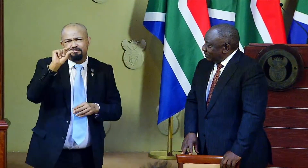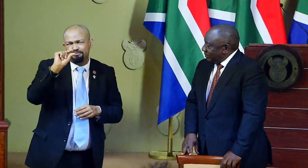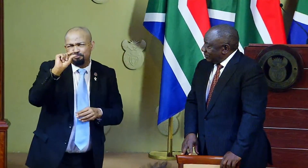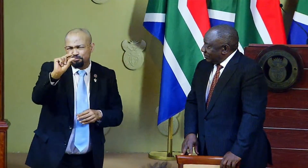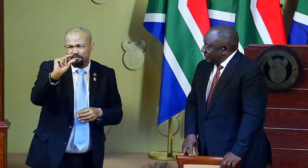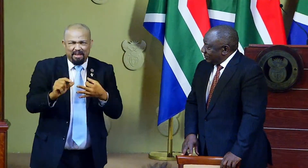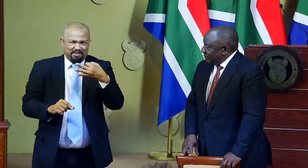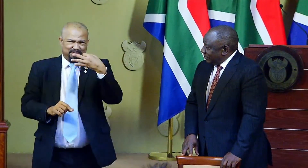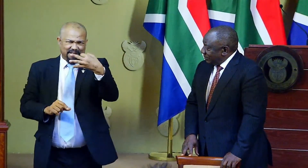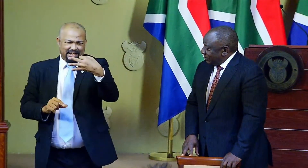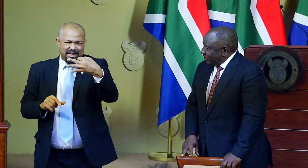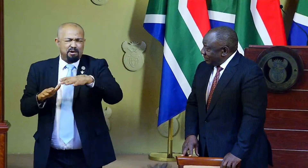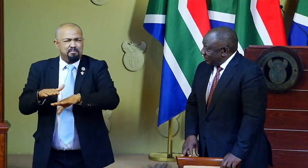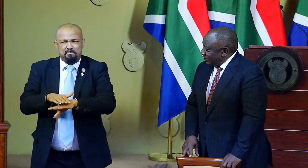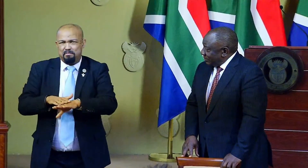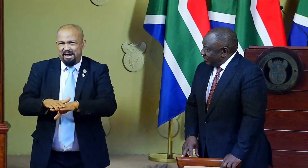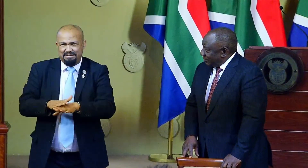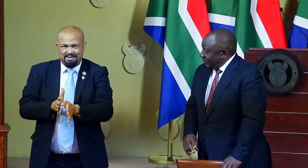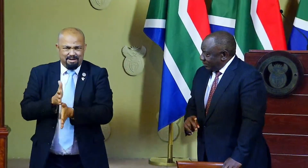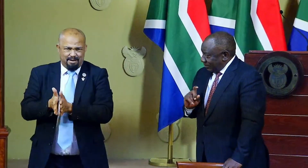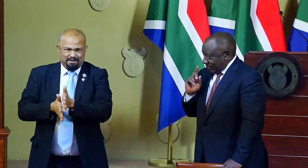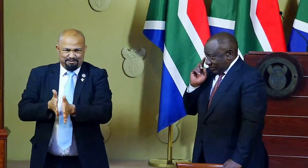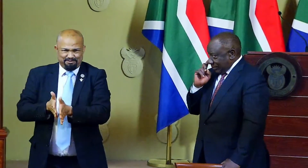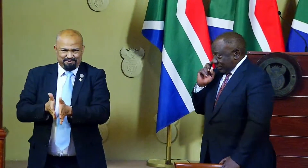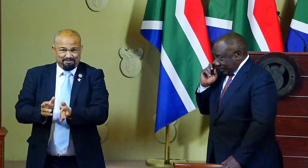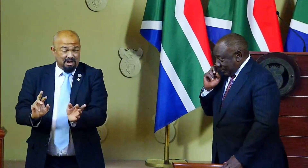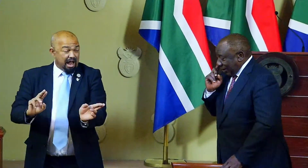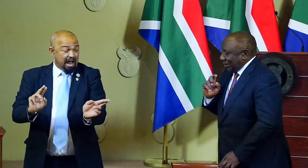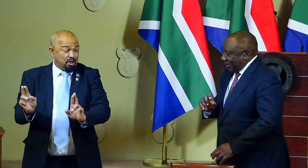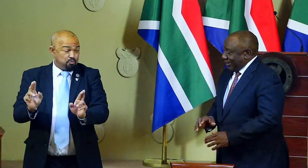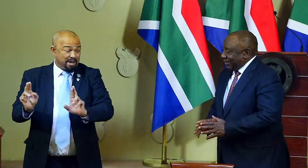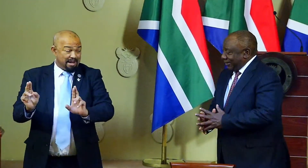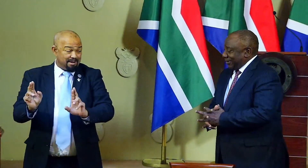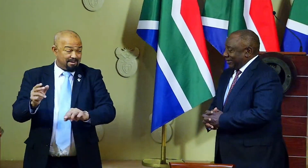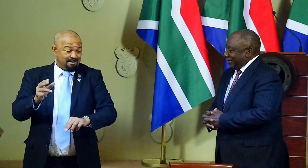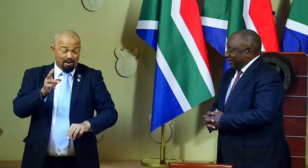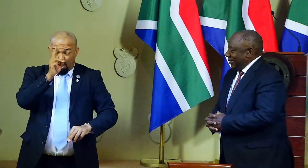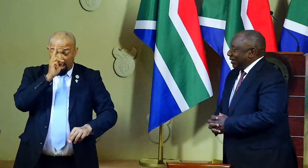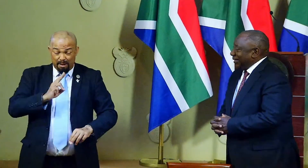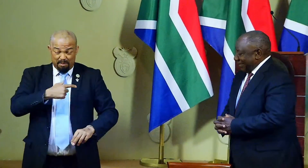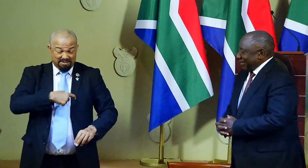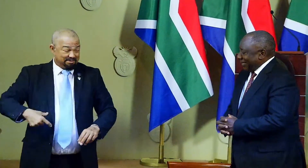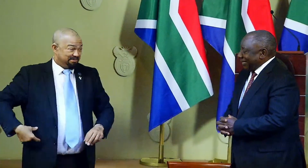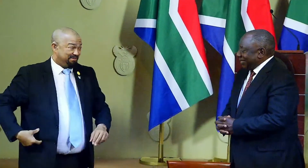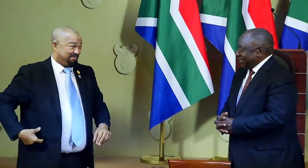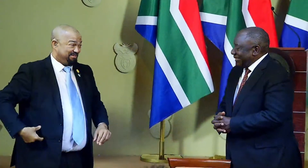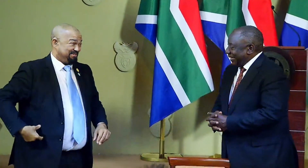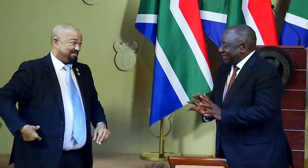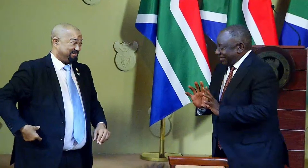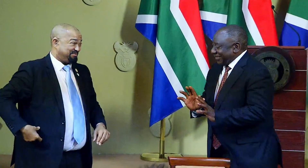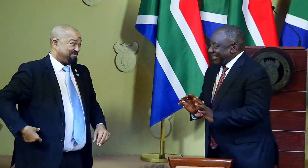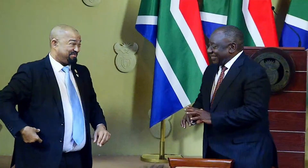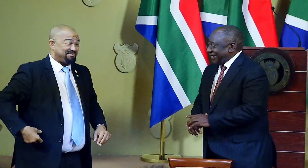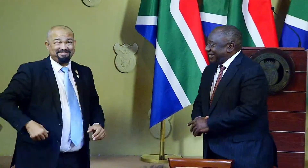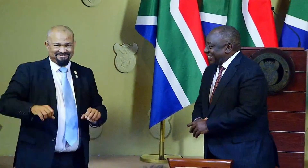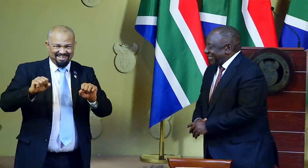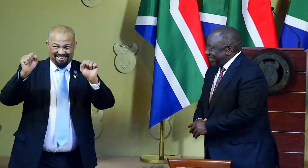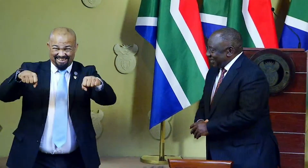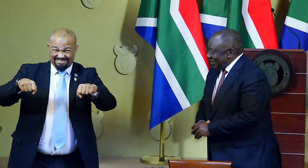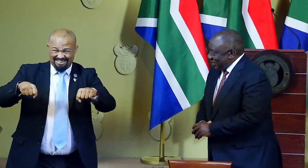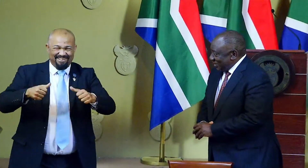abroad. So I just want to teach you 3 signs. Are you ready, Mr. President?